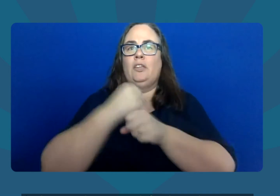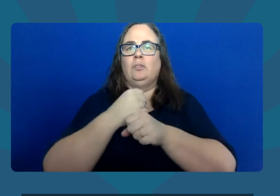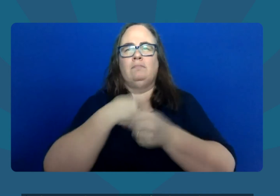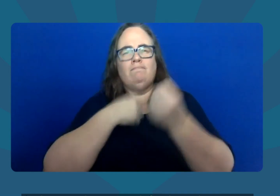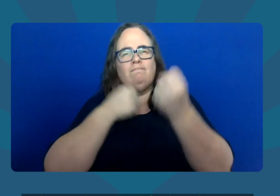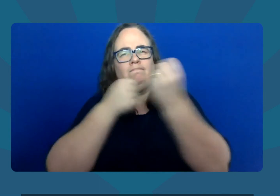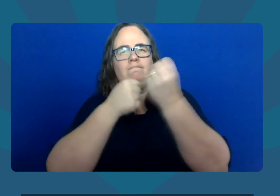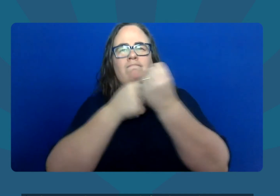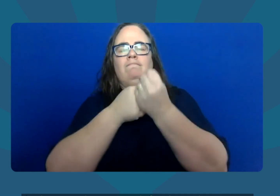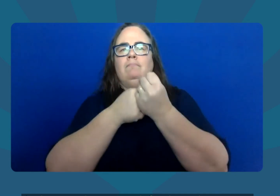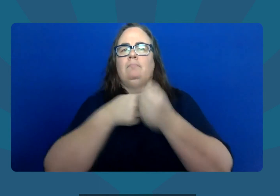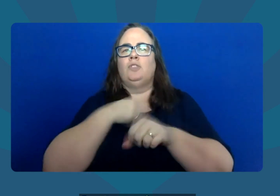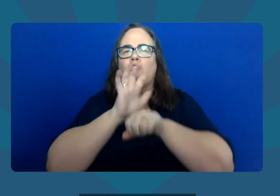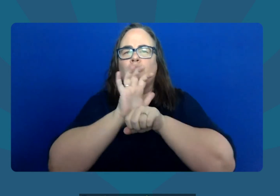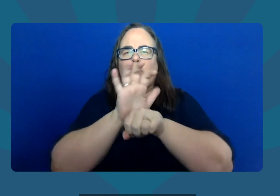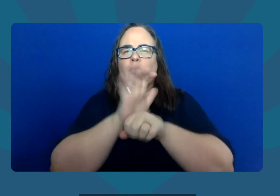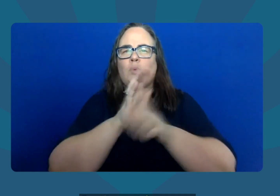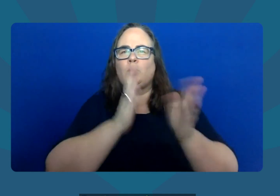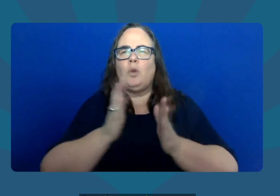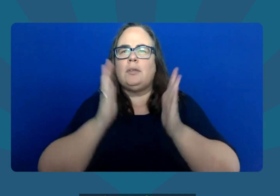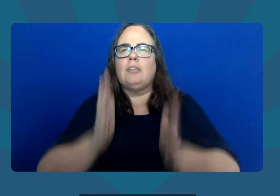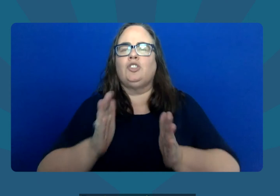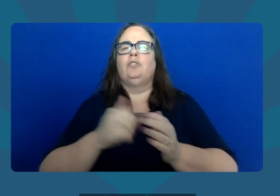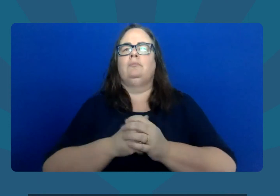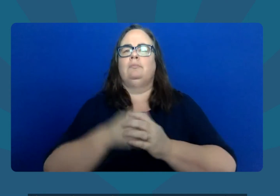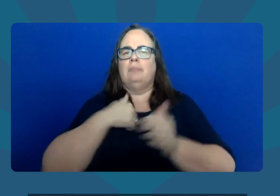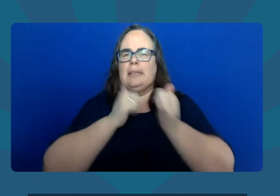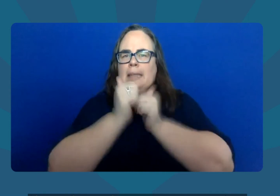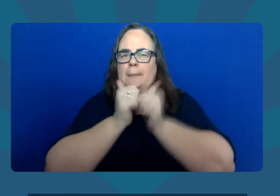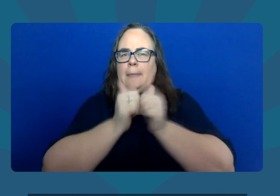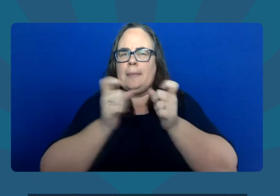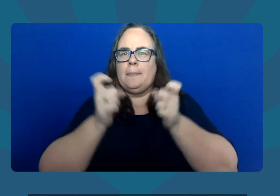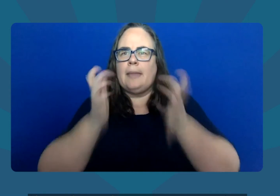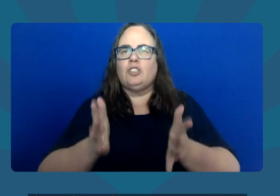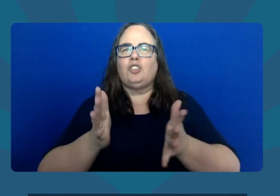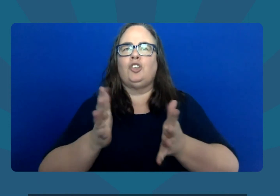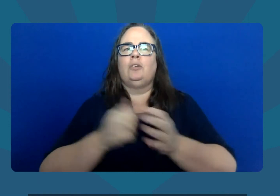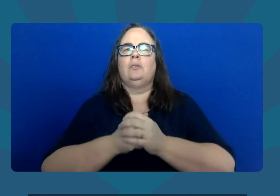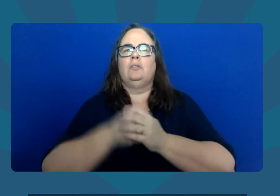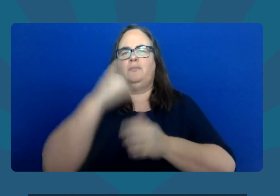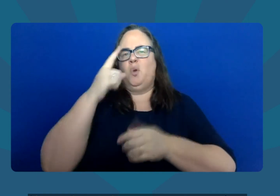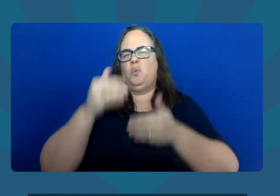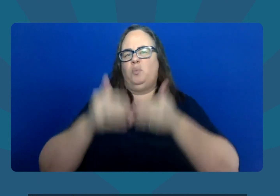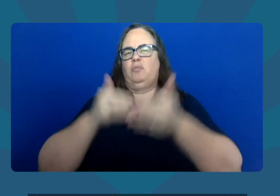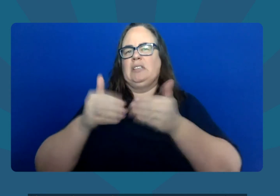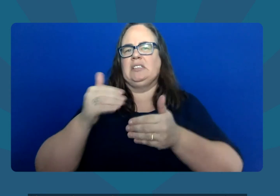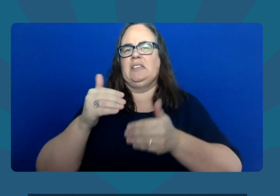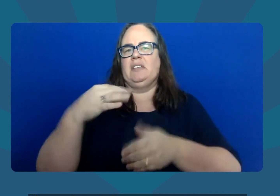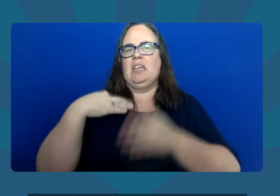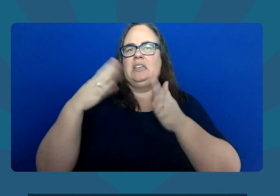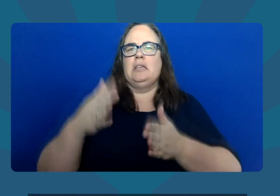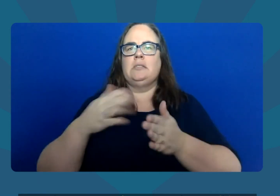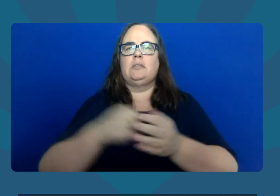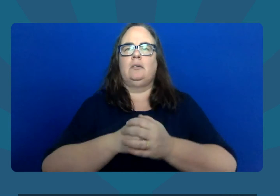democracy. For the past 5 years, I have advocated as a grassroots